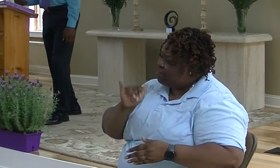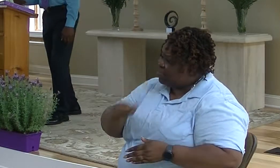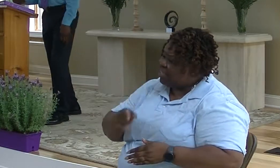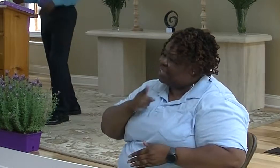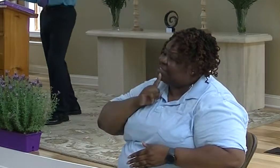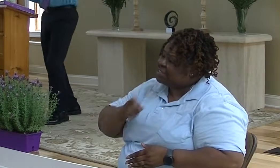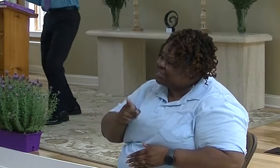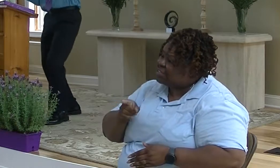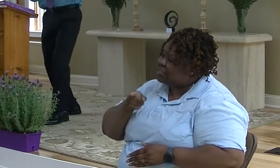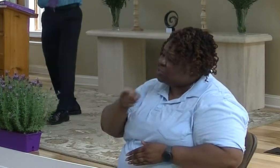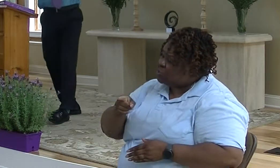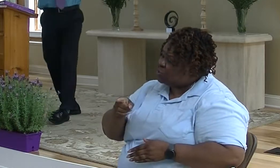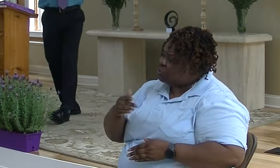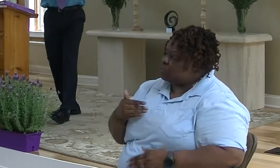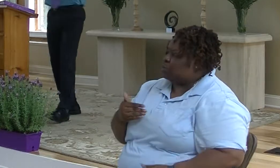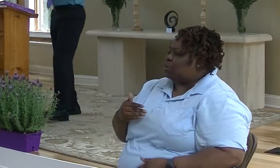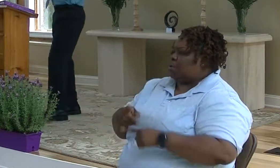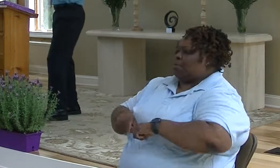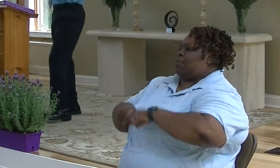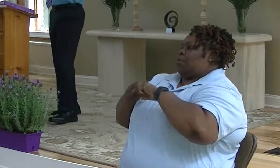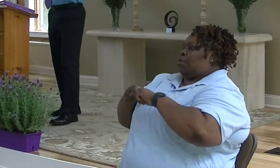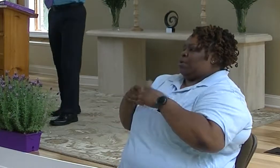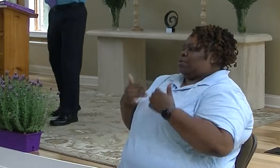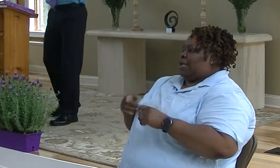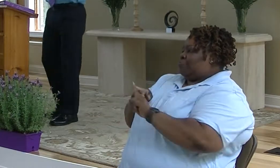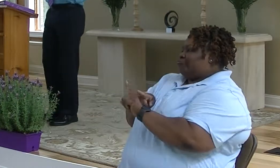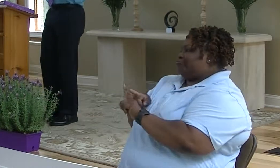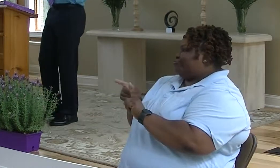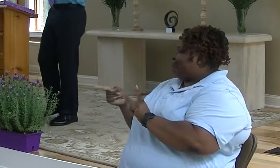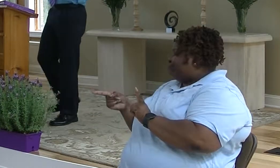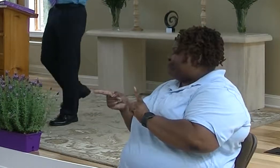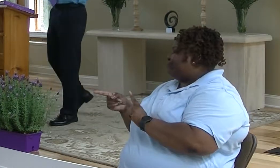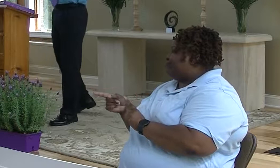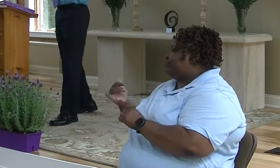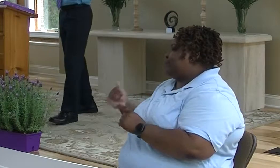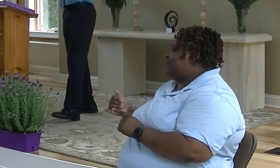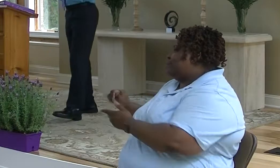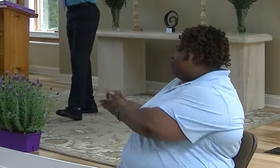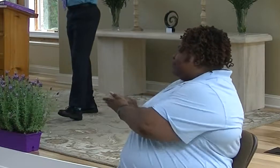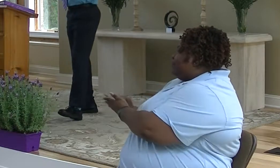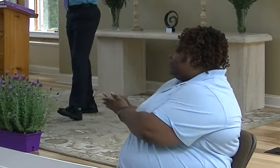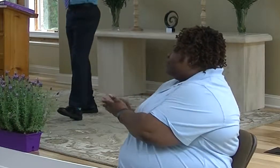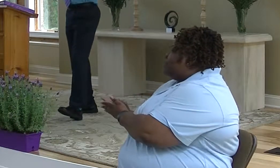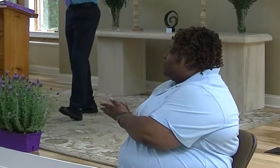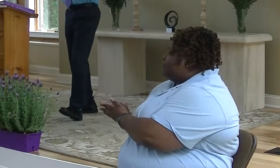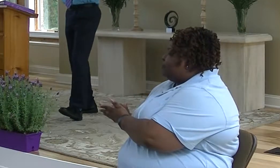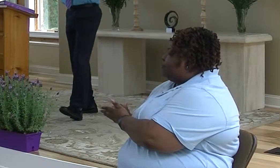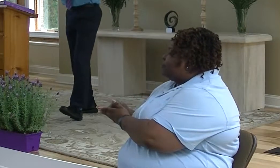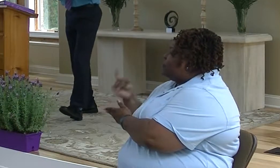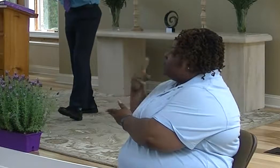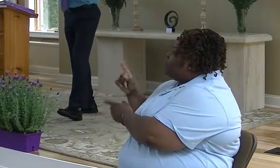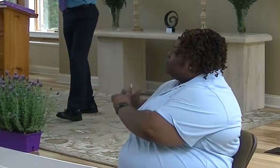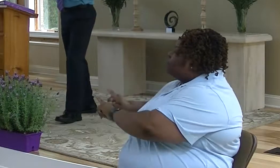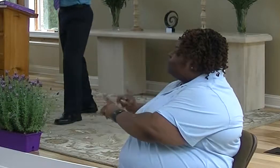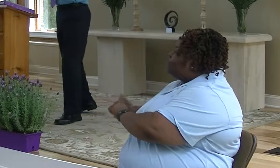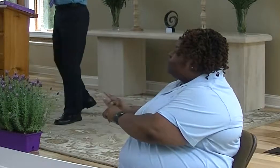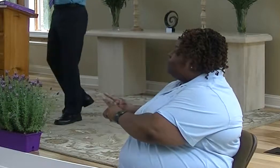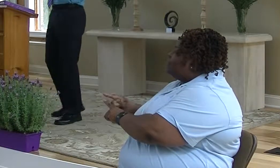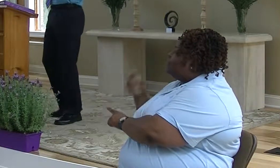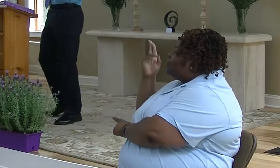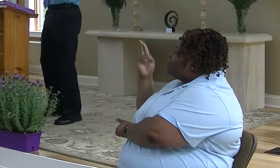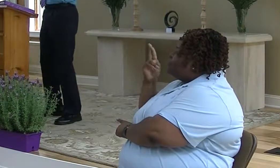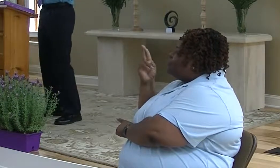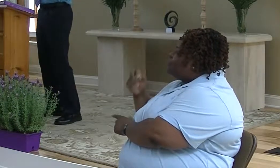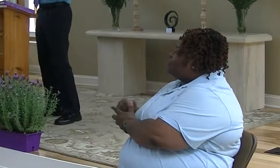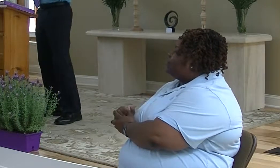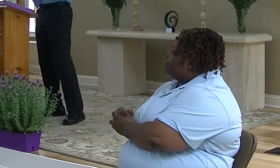to die? Pause for a second. So recently, a couple of us were in New York for a variety of reasons.